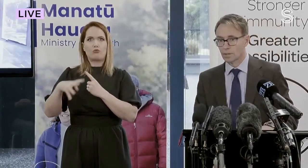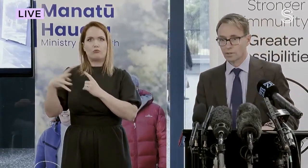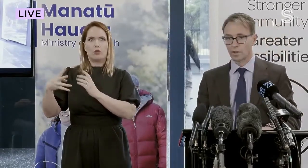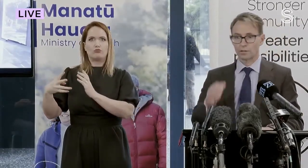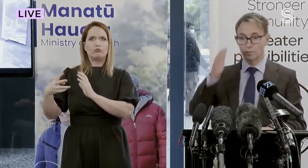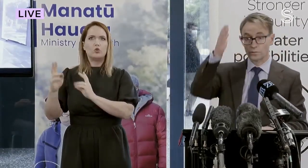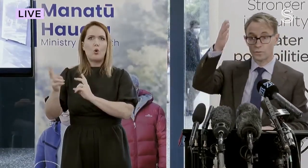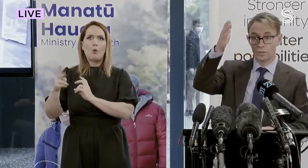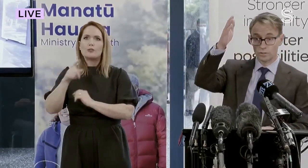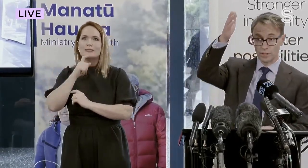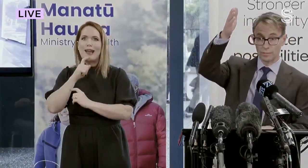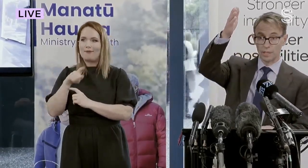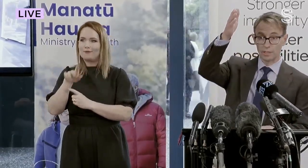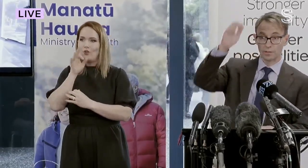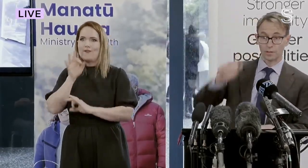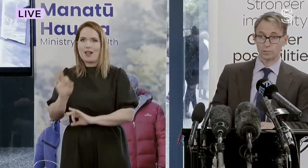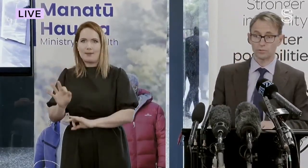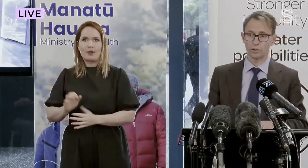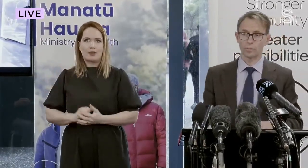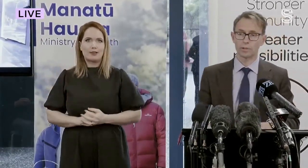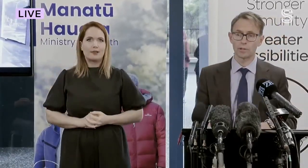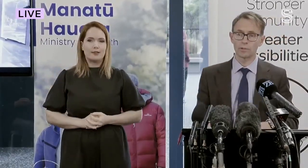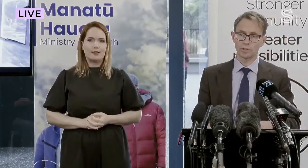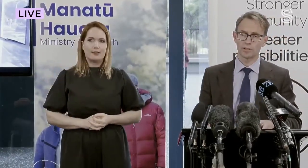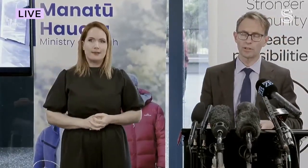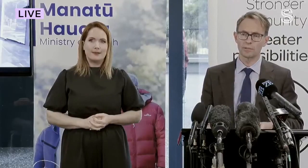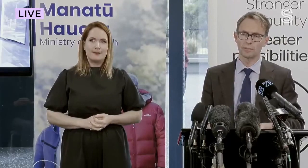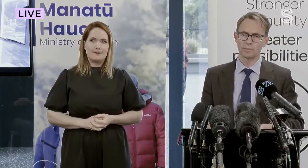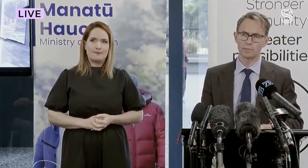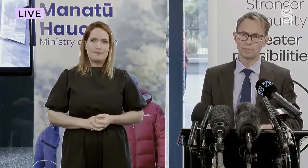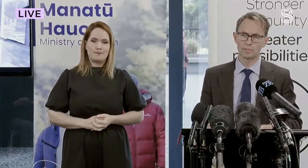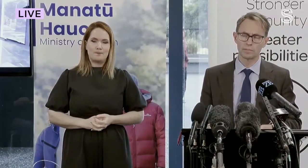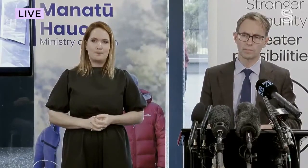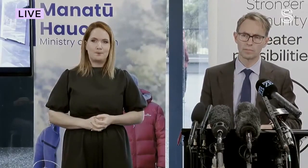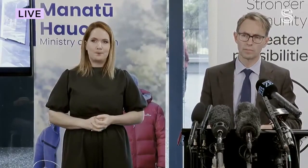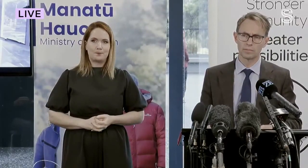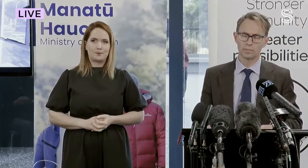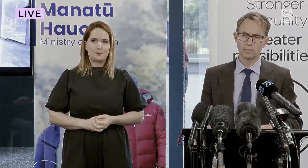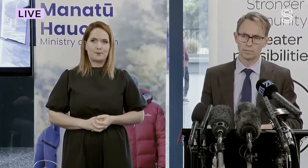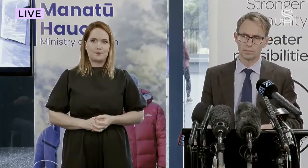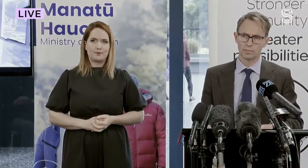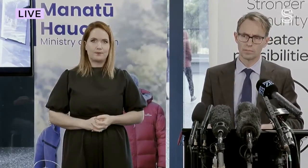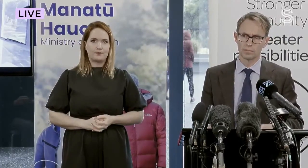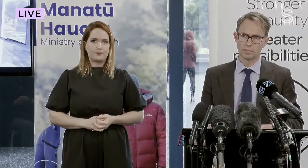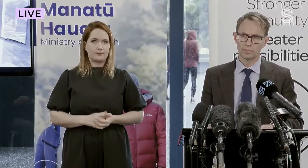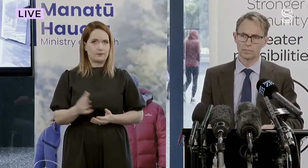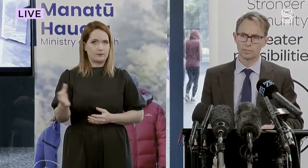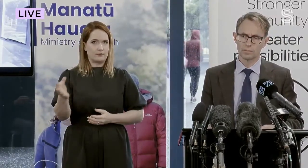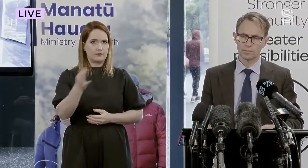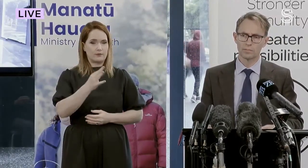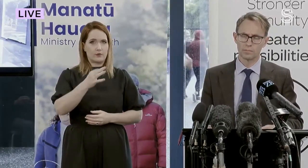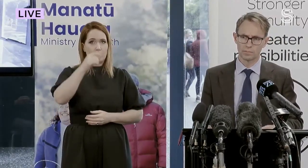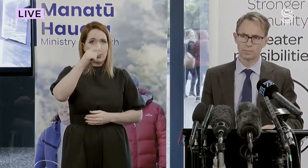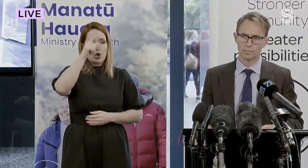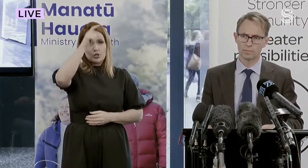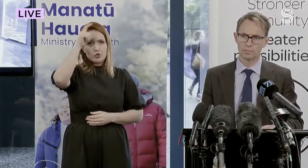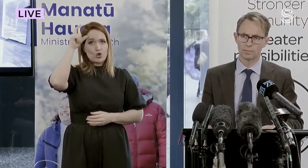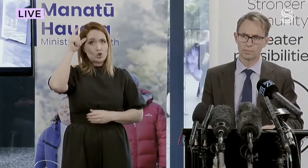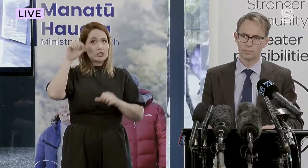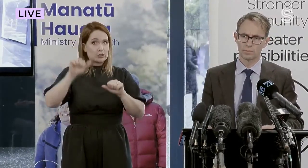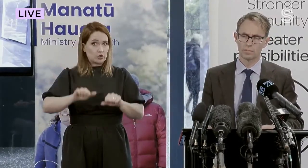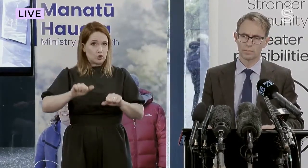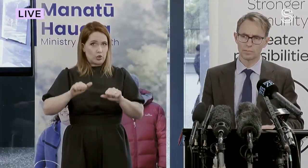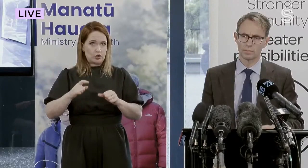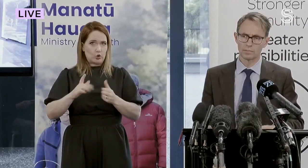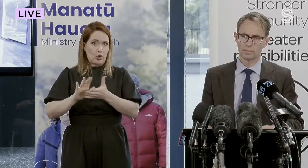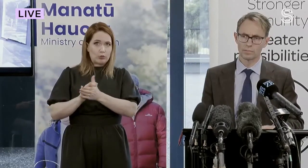wards. Great. Down the back, I think there was a follow-up on that, wasn't it? Yeah. And you were saying with nursing students that you're, grateful for their work, but when it comes to